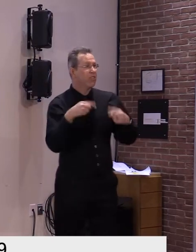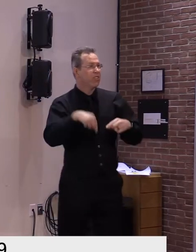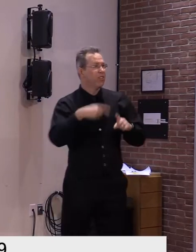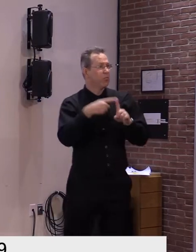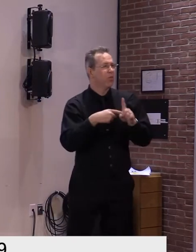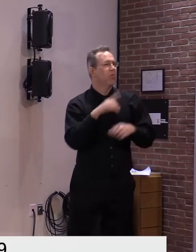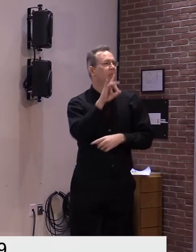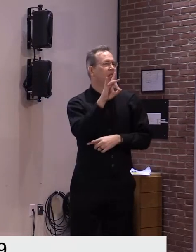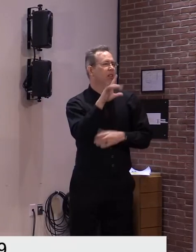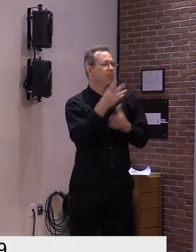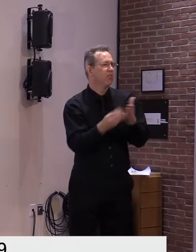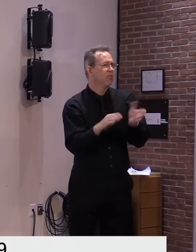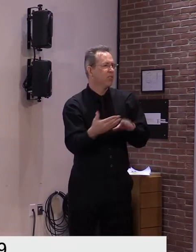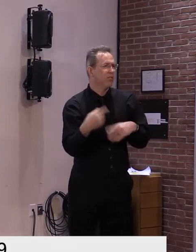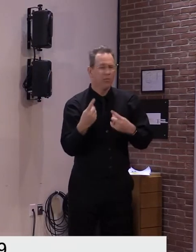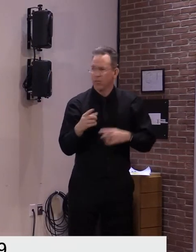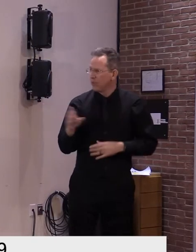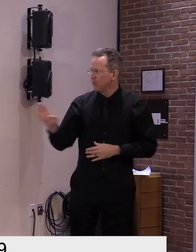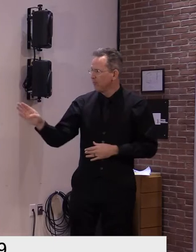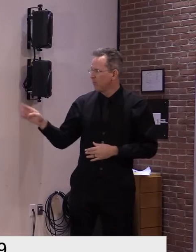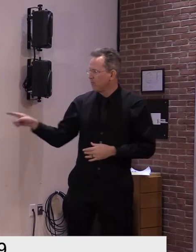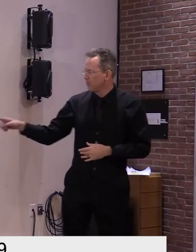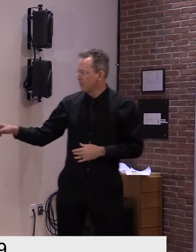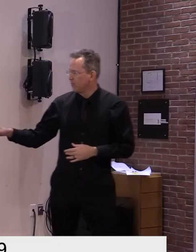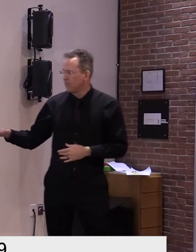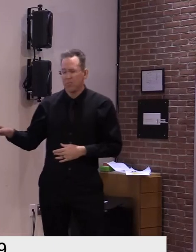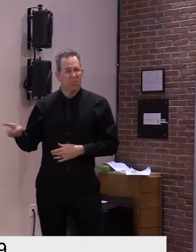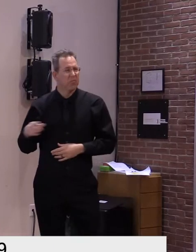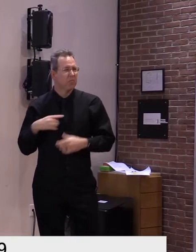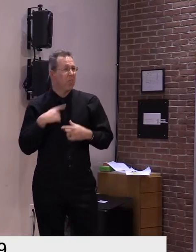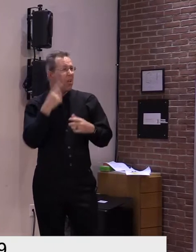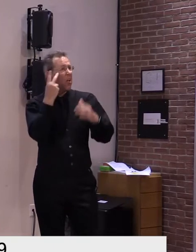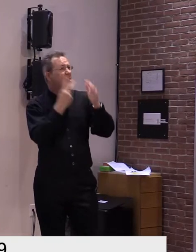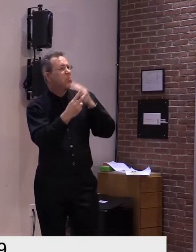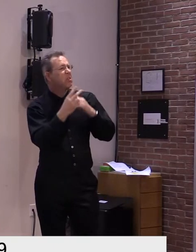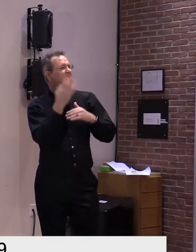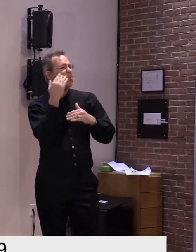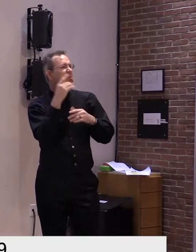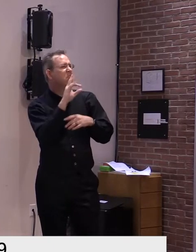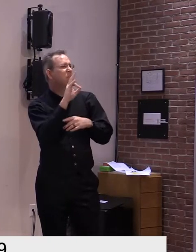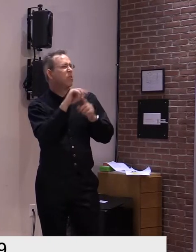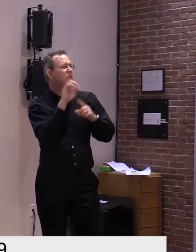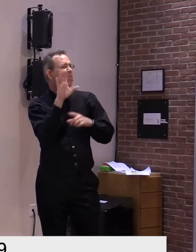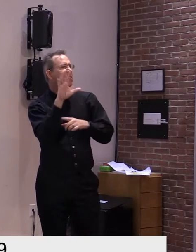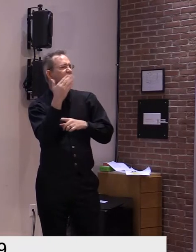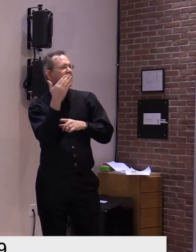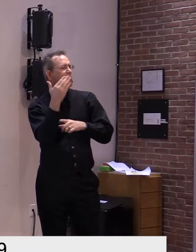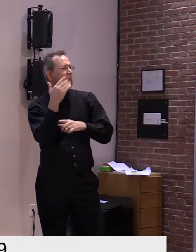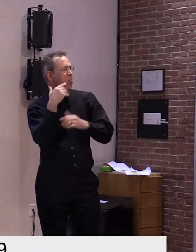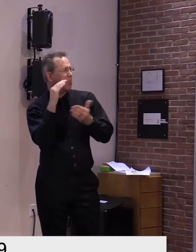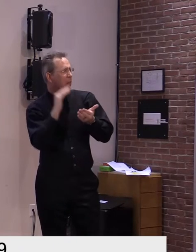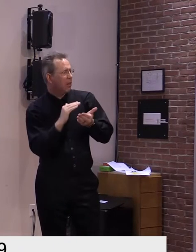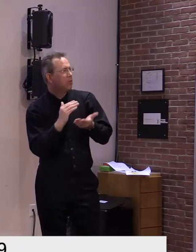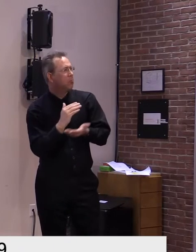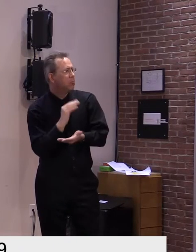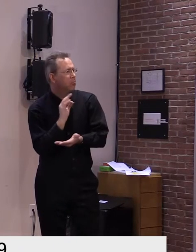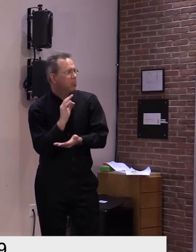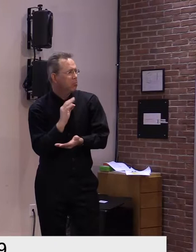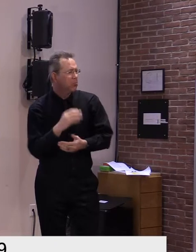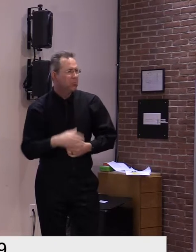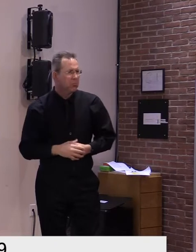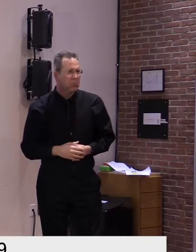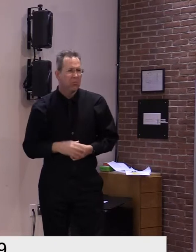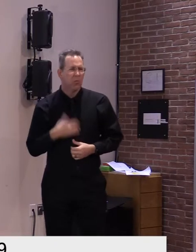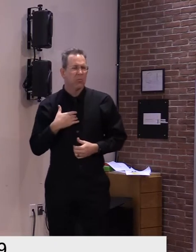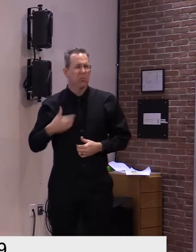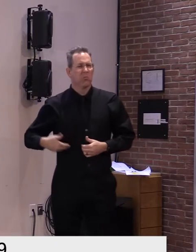we anticipate that this will end up being a step down in March compared to the numbers we have seen in previous recent months. Taking